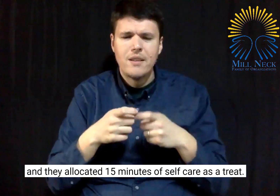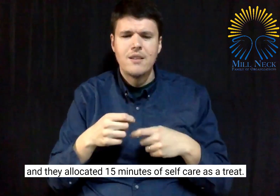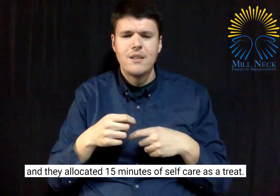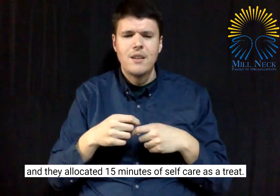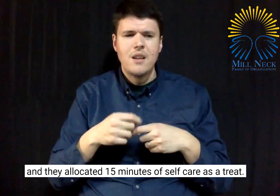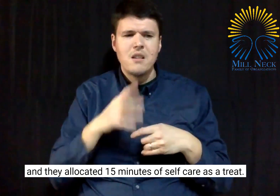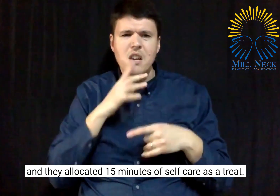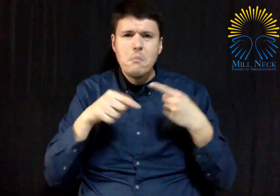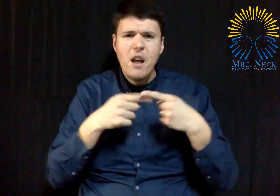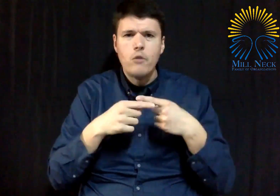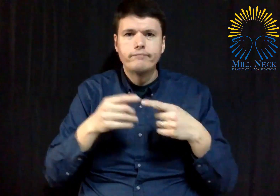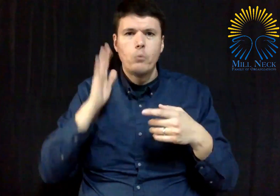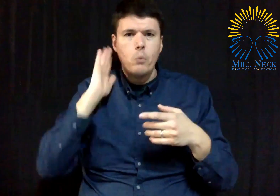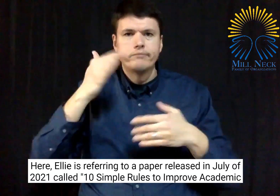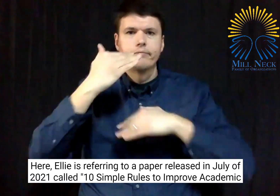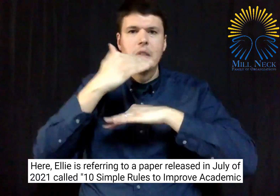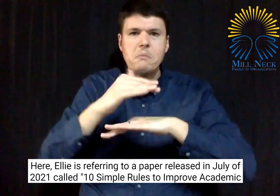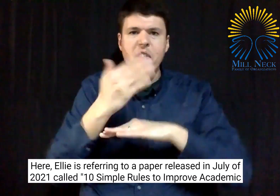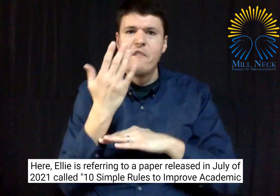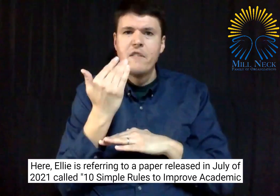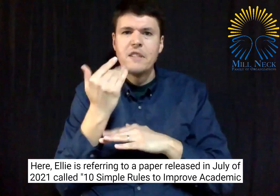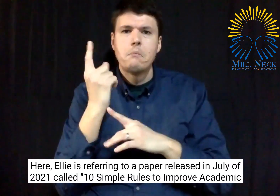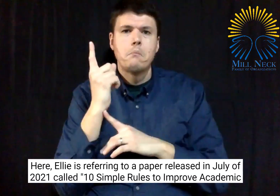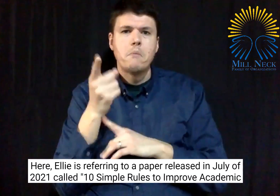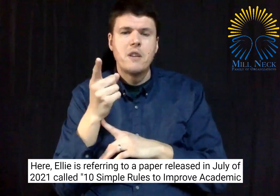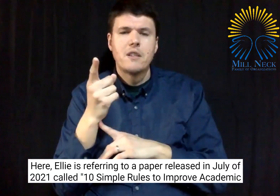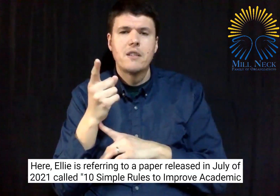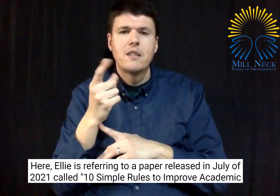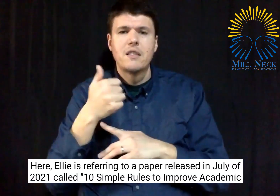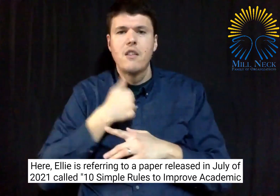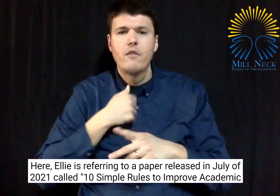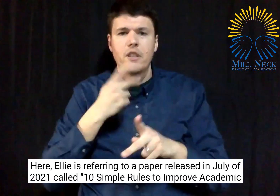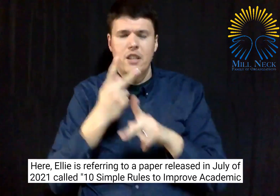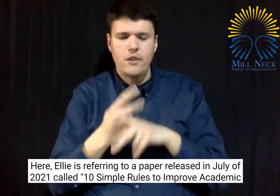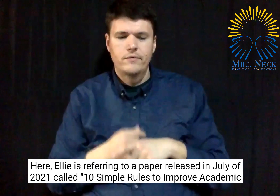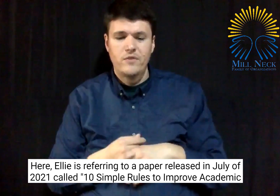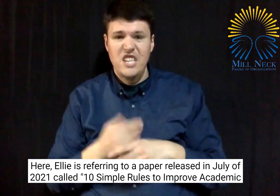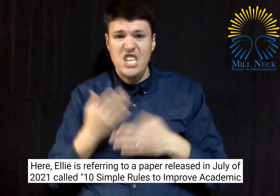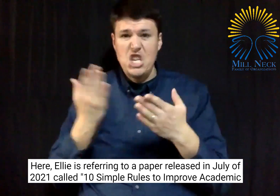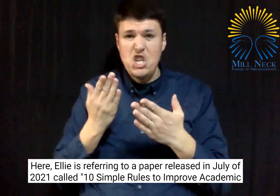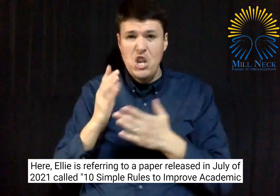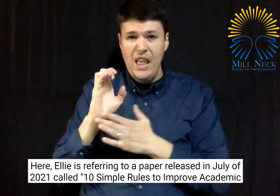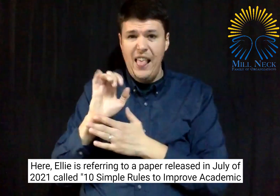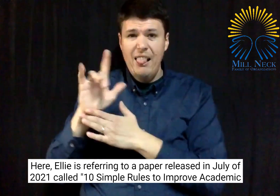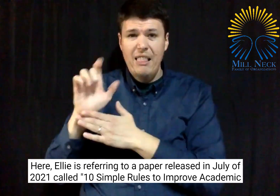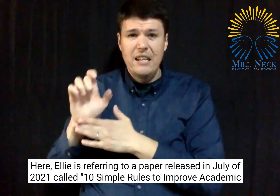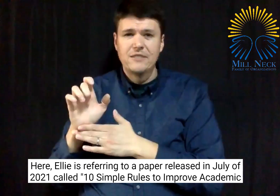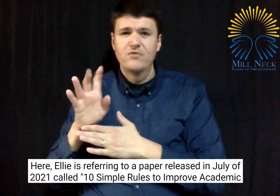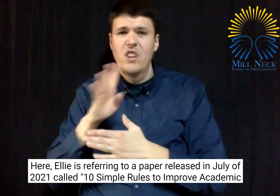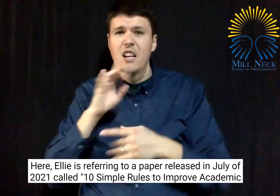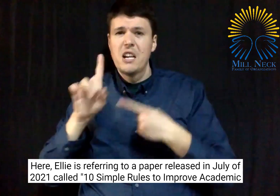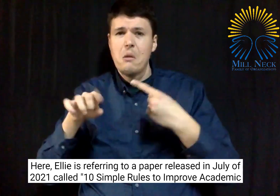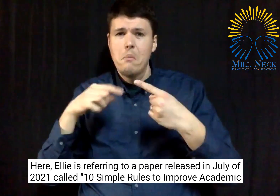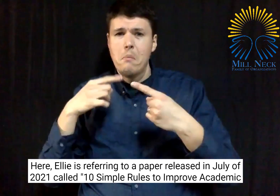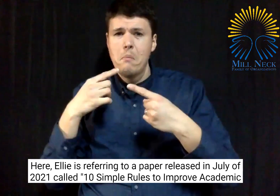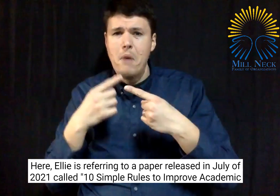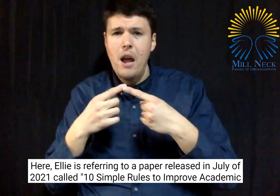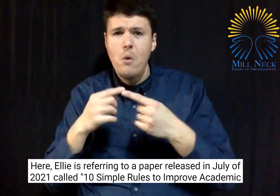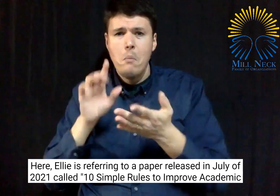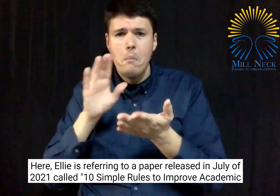treat. Here, Ellie is referring to a paper released in July of 2021 called 10 Simple Rules to Improve